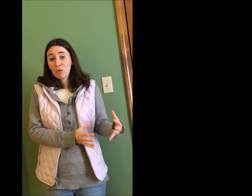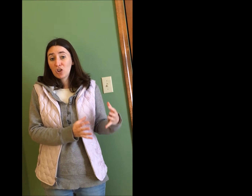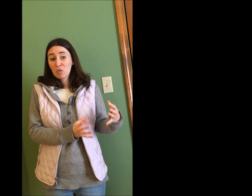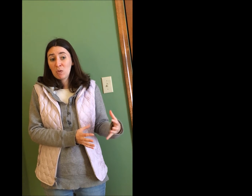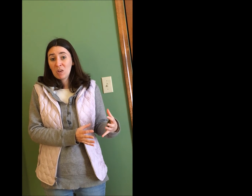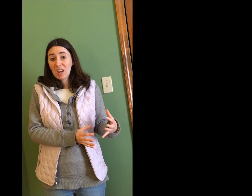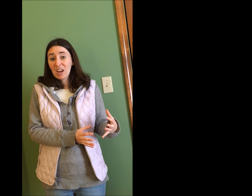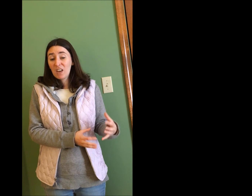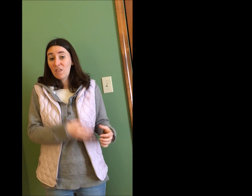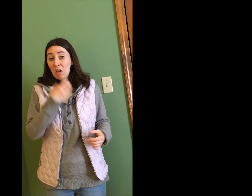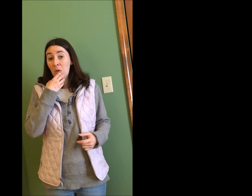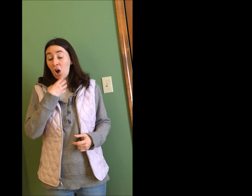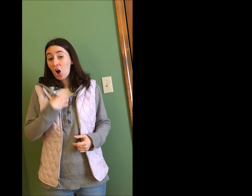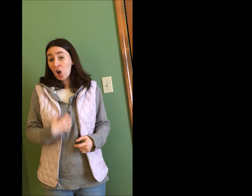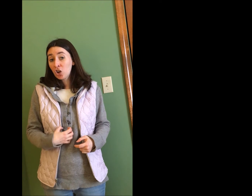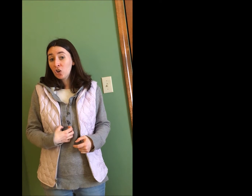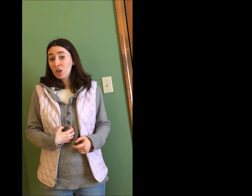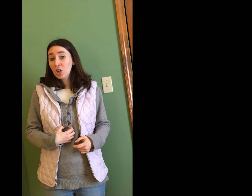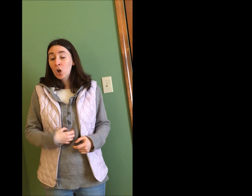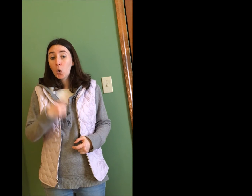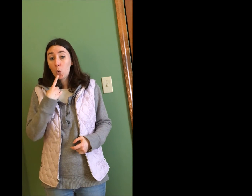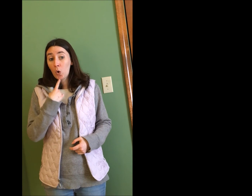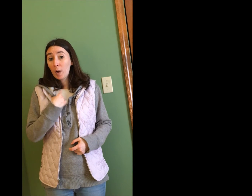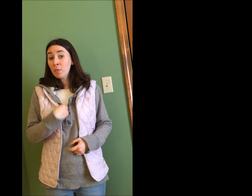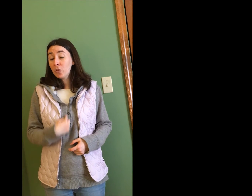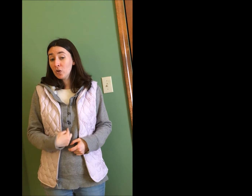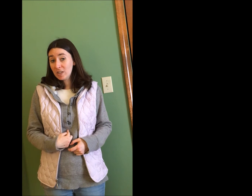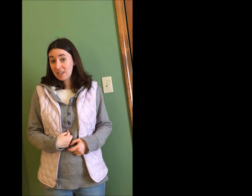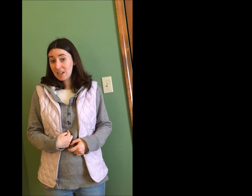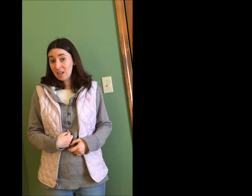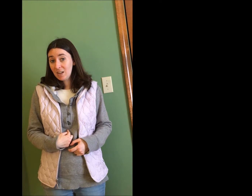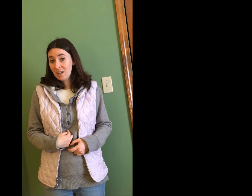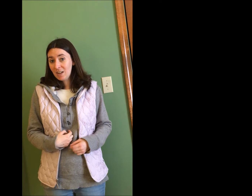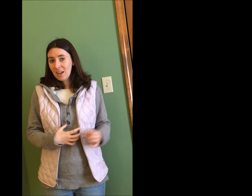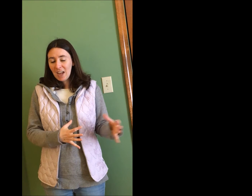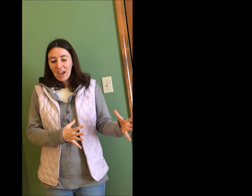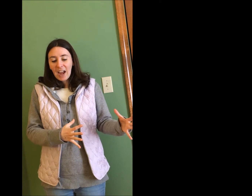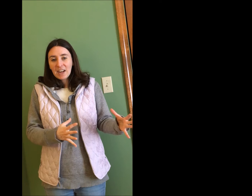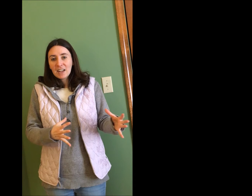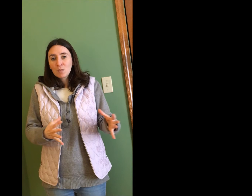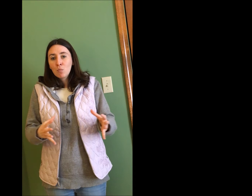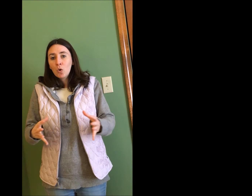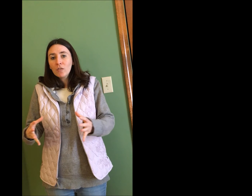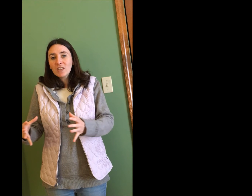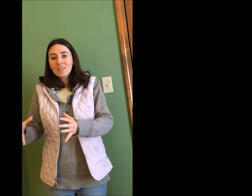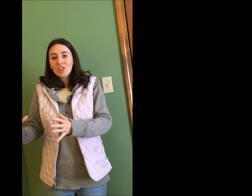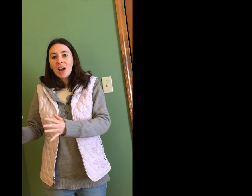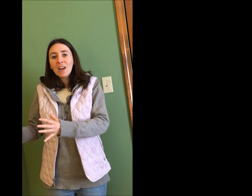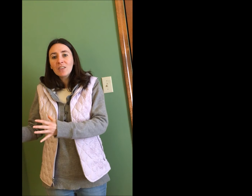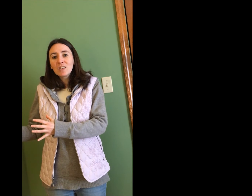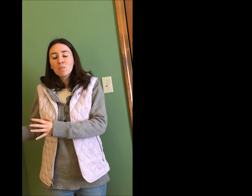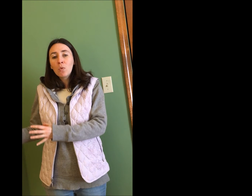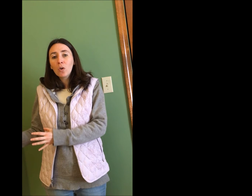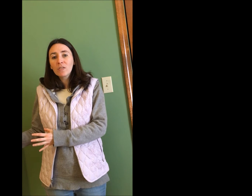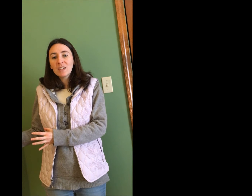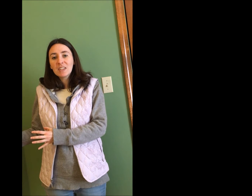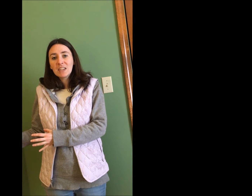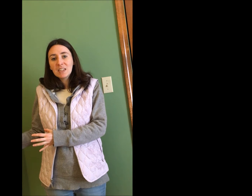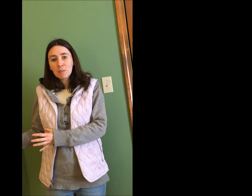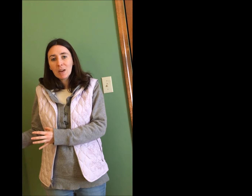to communicate if I'm hungry or I'm thirsty, and it has morphed as the child has morphed into